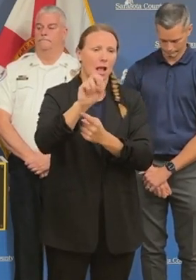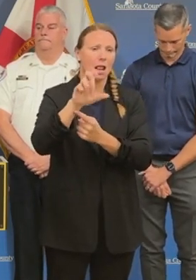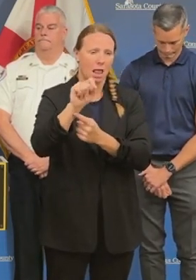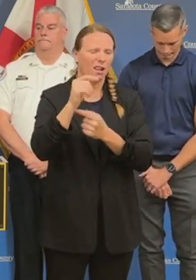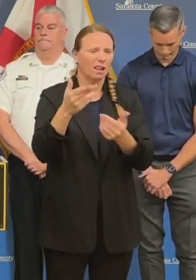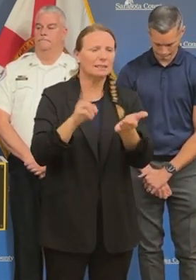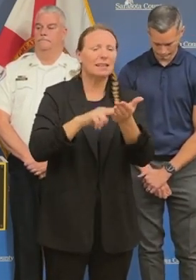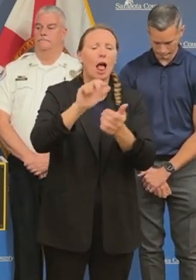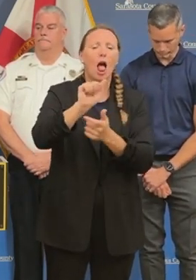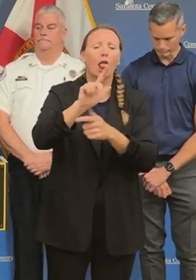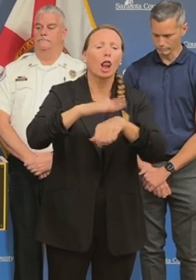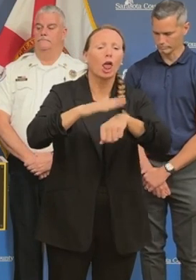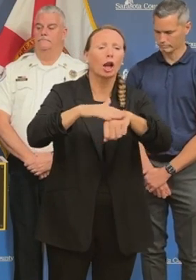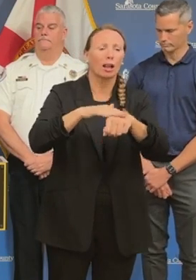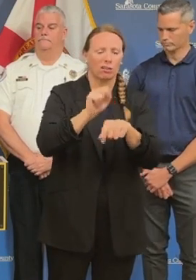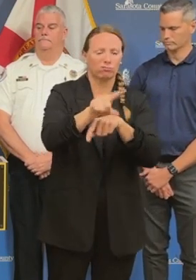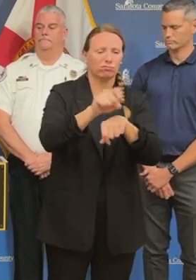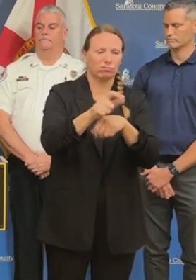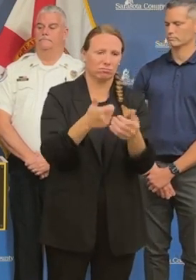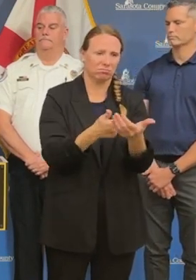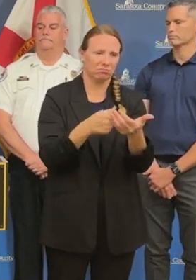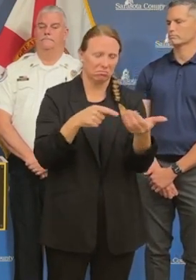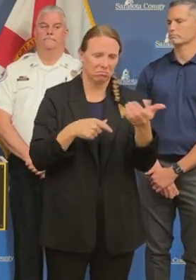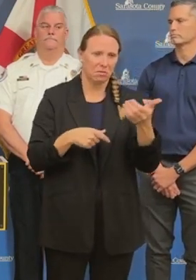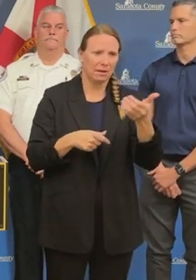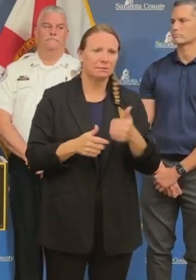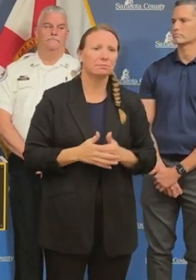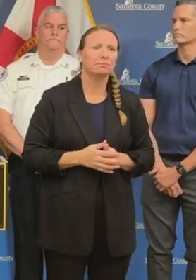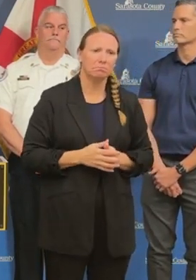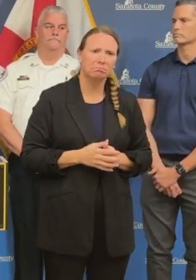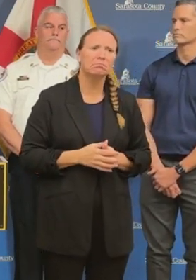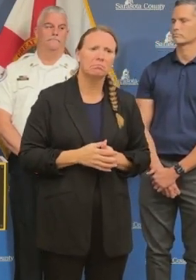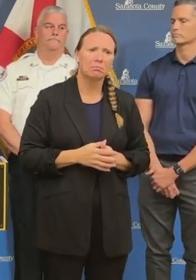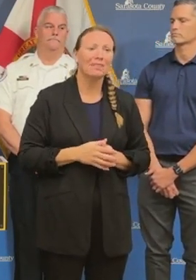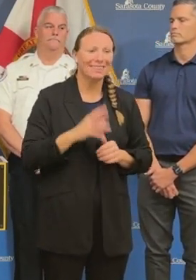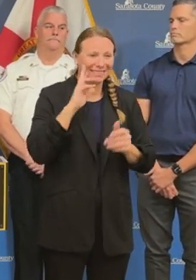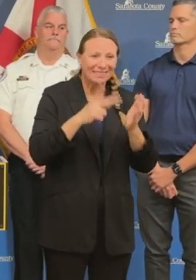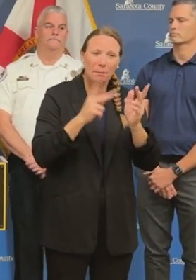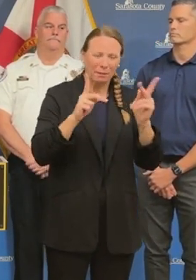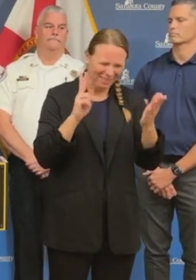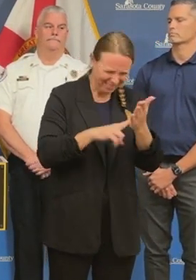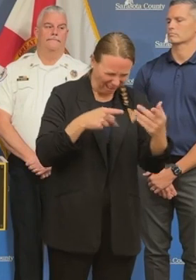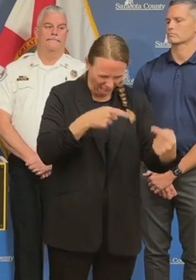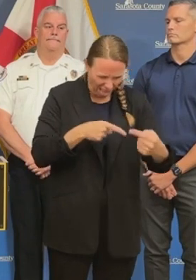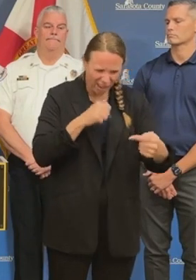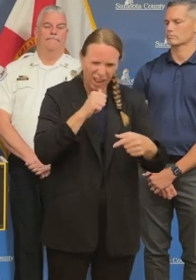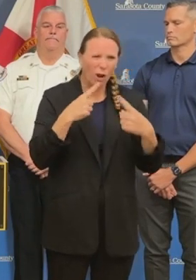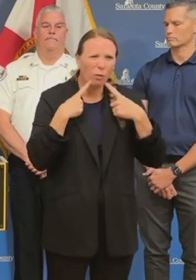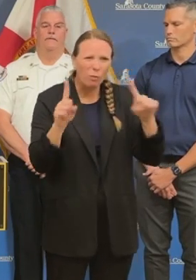cannot get to where you need to get to as you get to that site, call 311 and we will help you sign up for alerts.